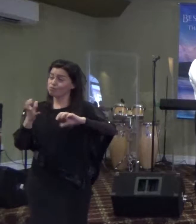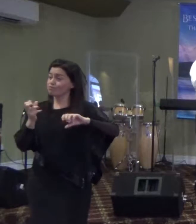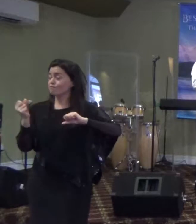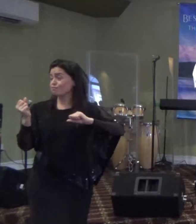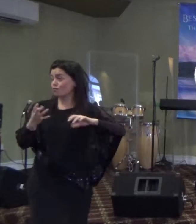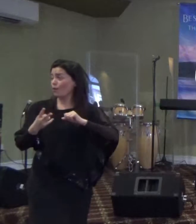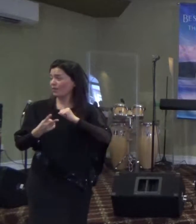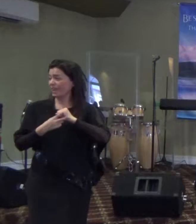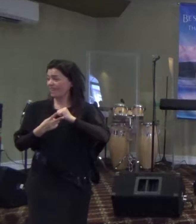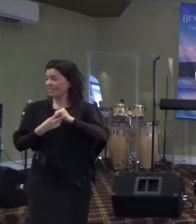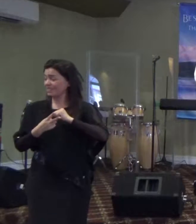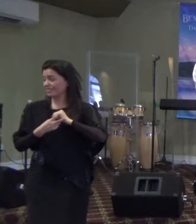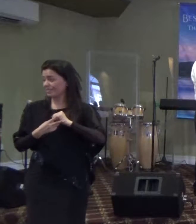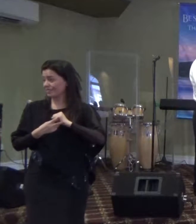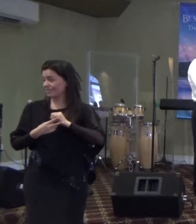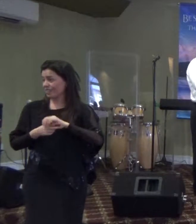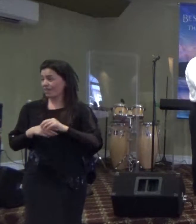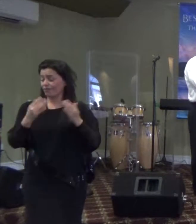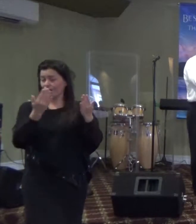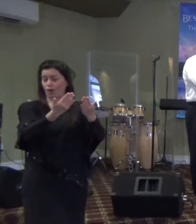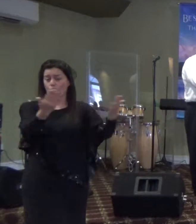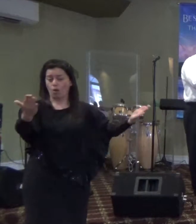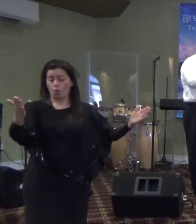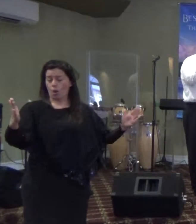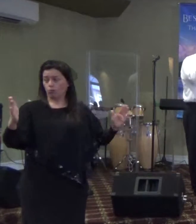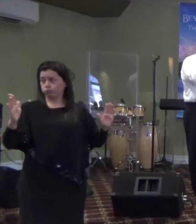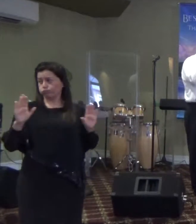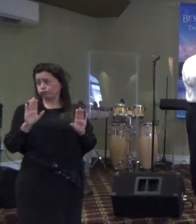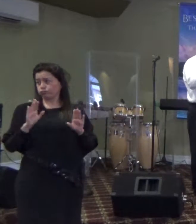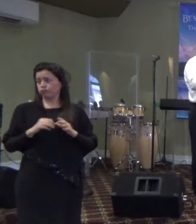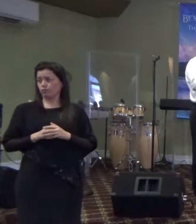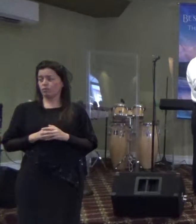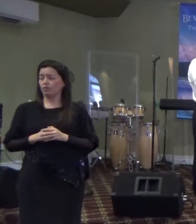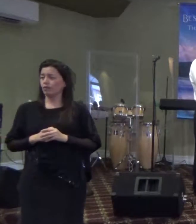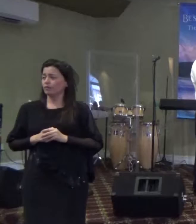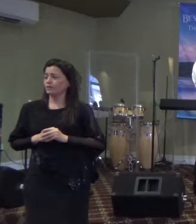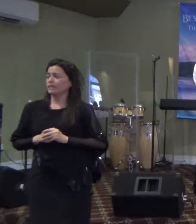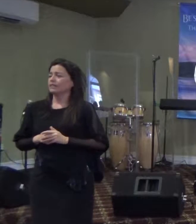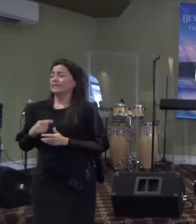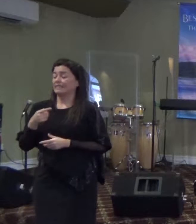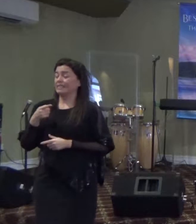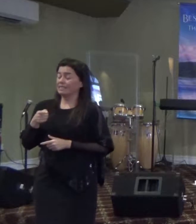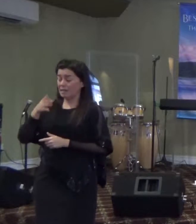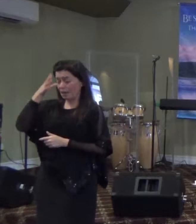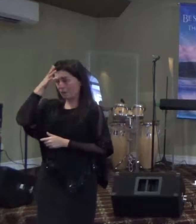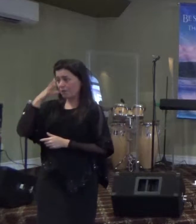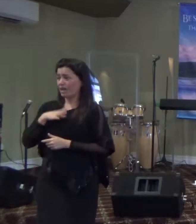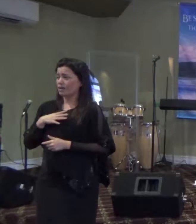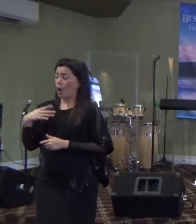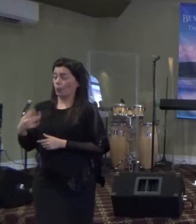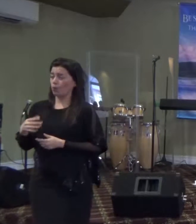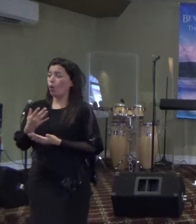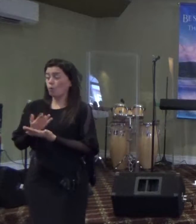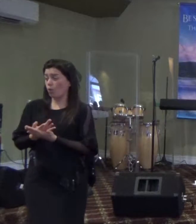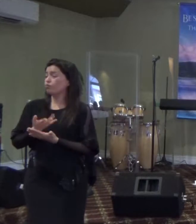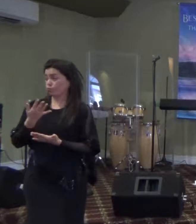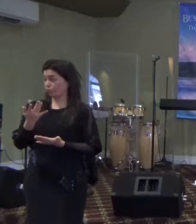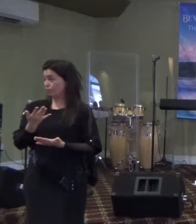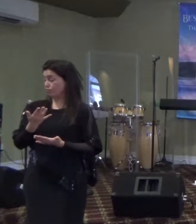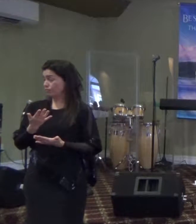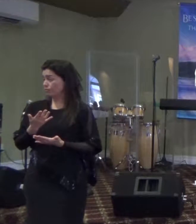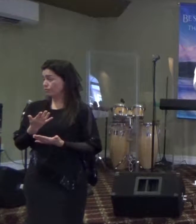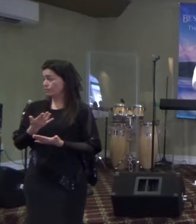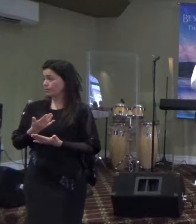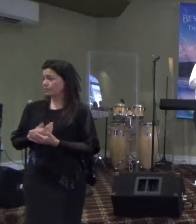barns llenas full desde el piso hasta el from the techo, floor all the way lleno de to the fruto top, full of fruit y